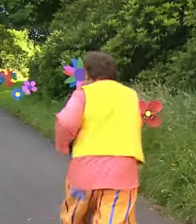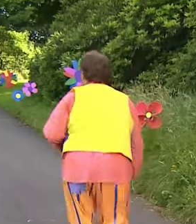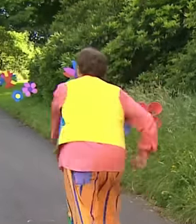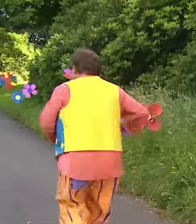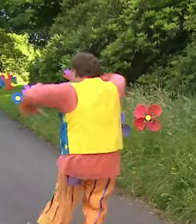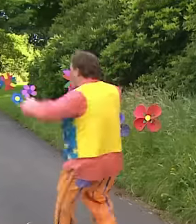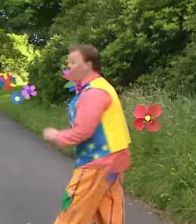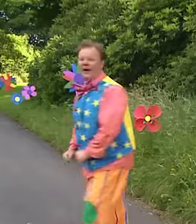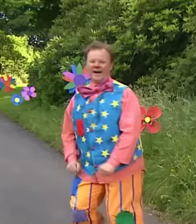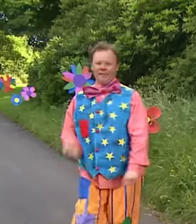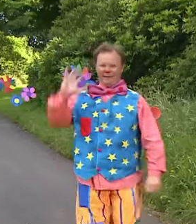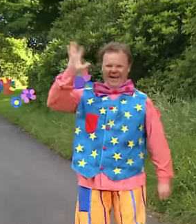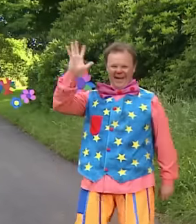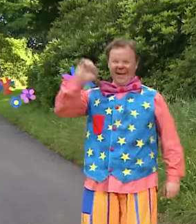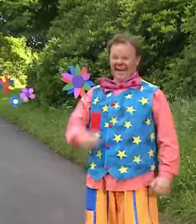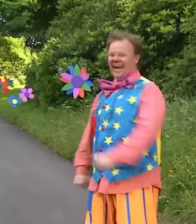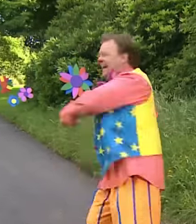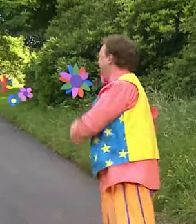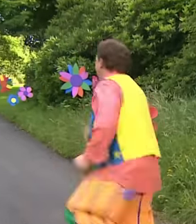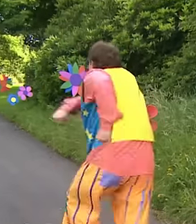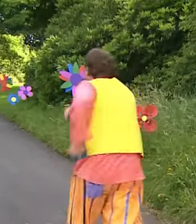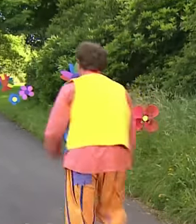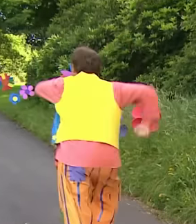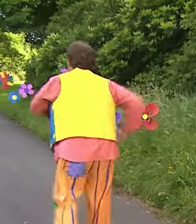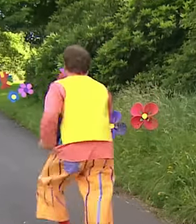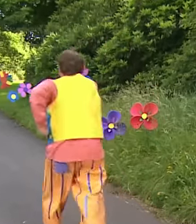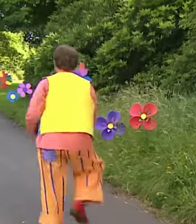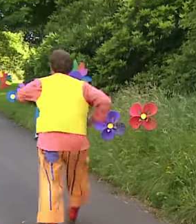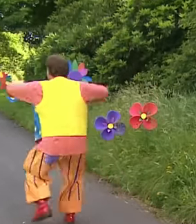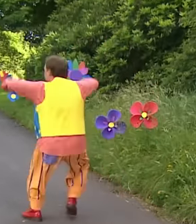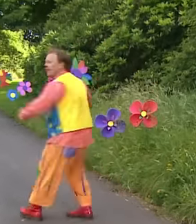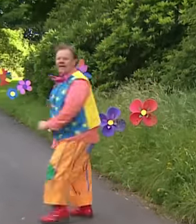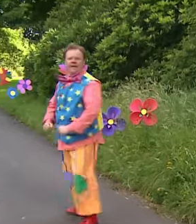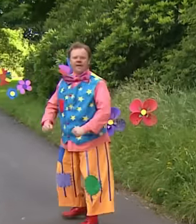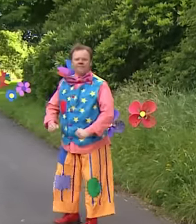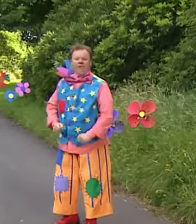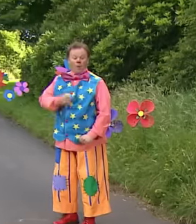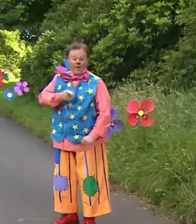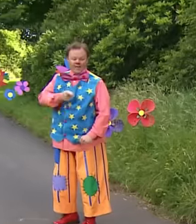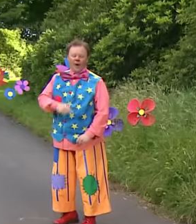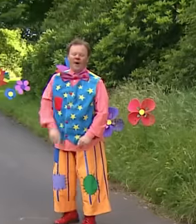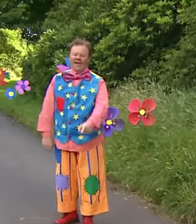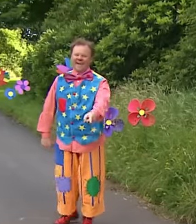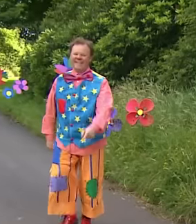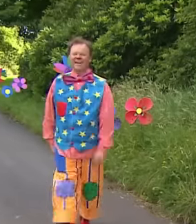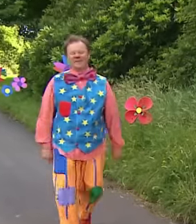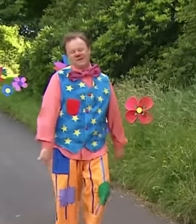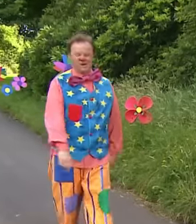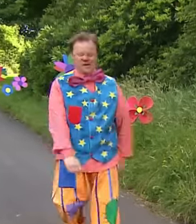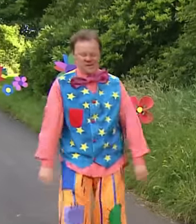Bye, Mr. Tumble. Bye-bye. Your cart, Mr. Tumble. Oh, yes.